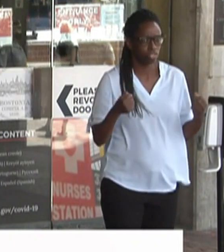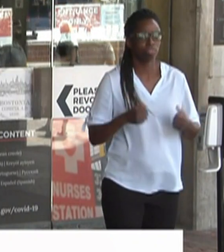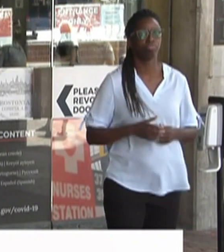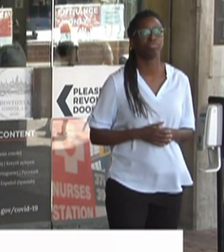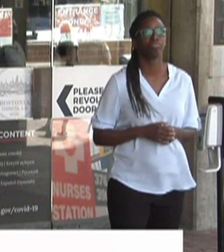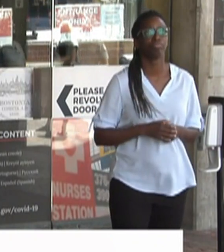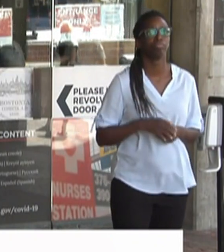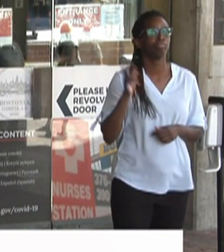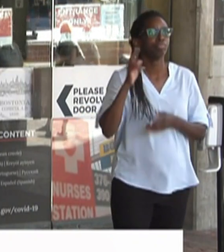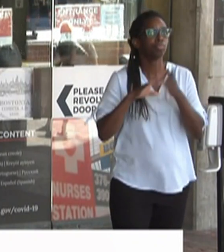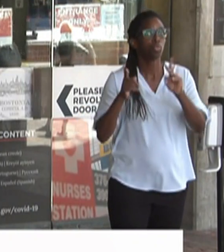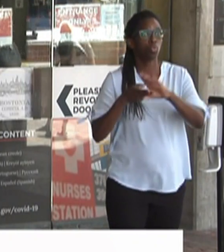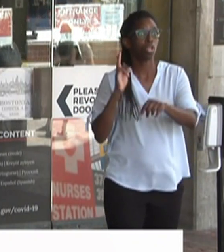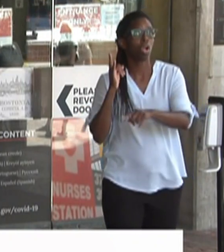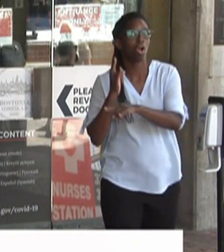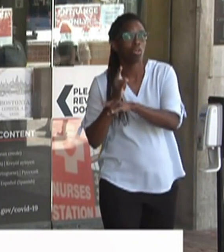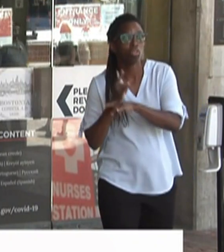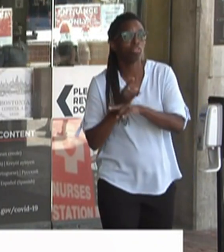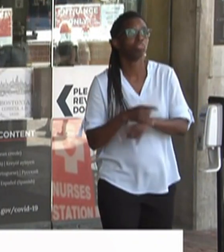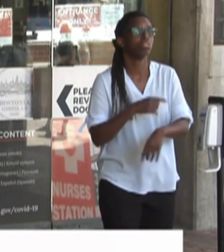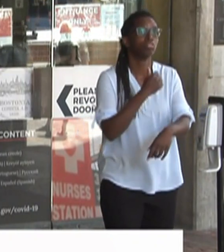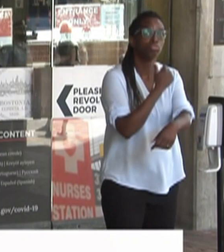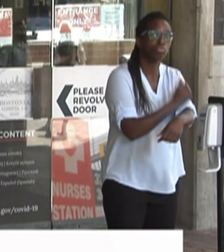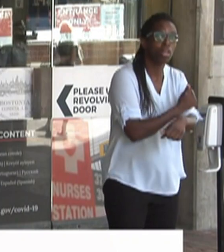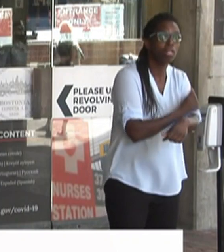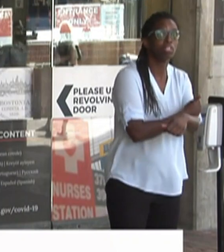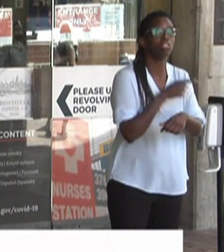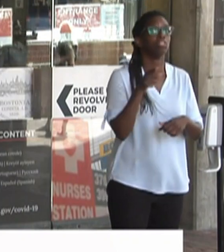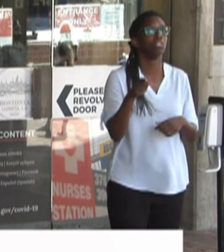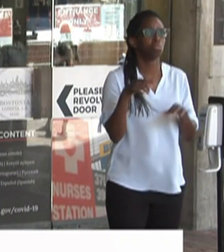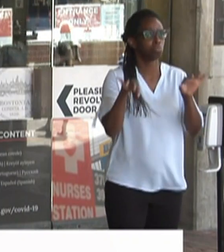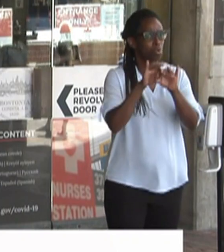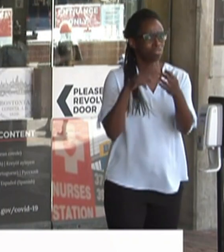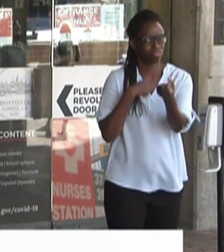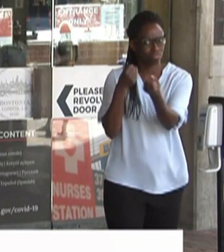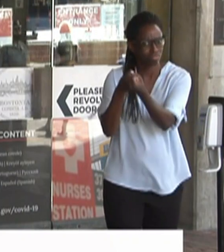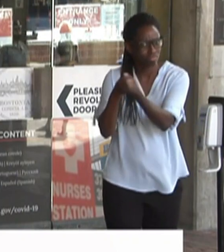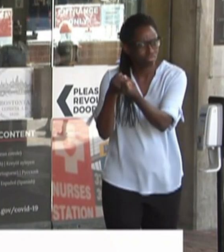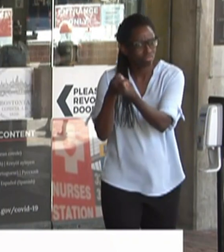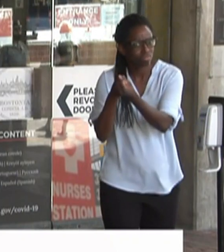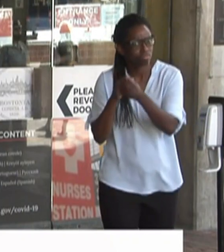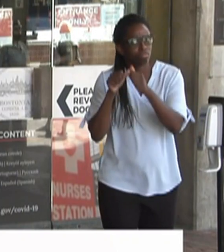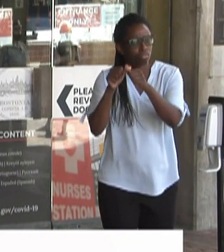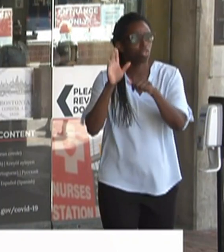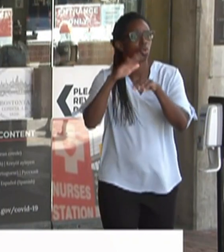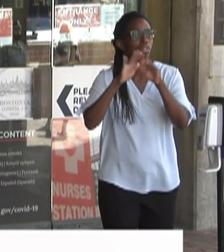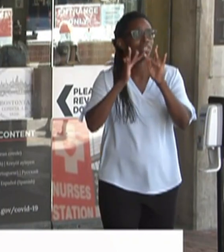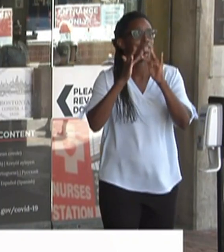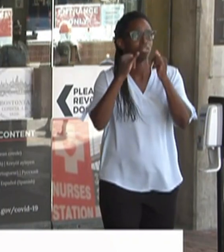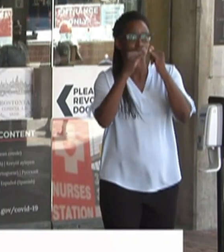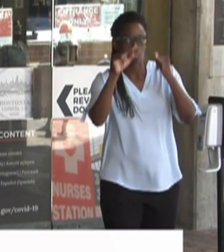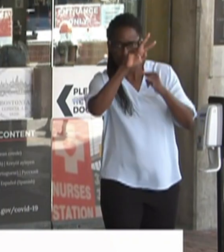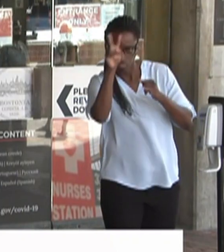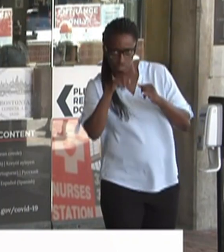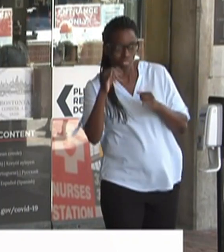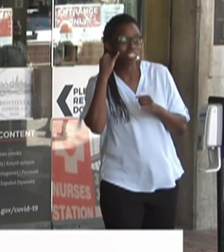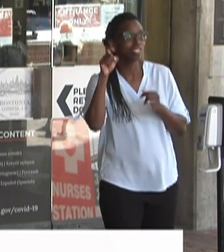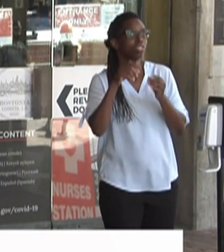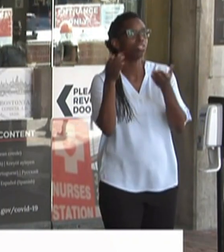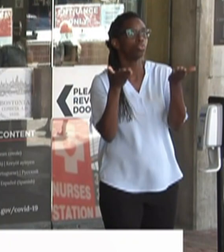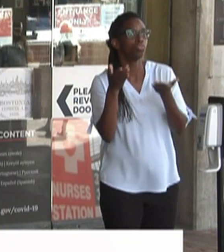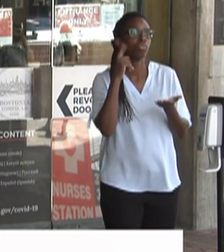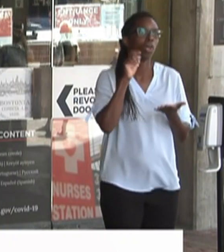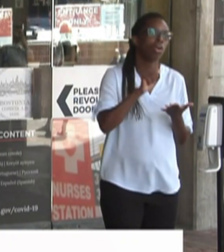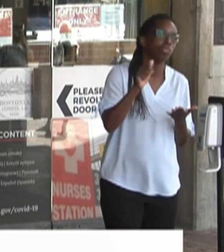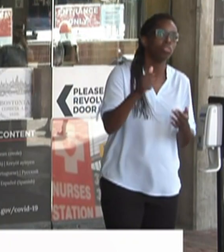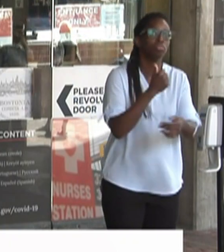outdoors. What I'd ask you to do is you can reach out to our Office of Recovery Services or to a recovery organization about meetings. You can